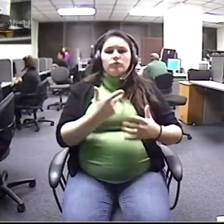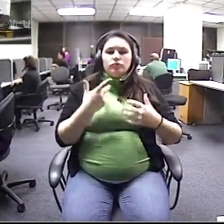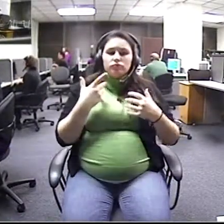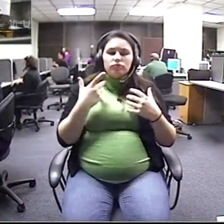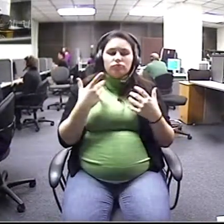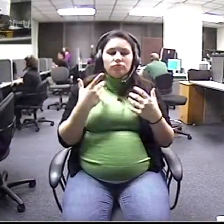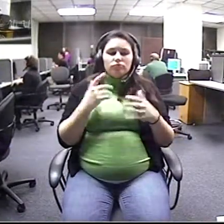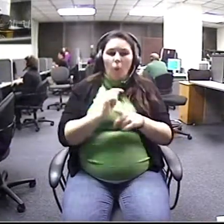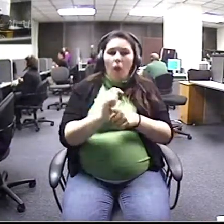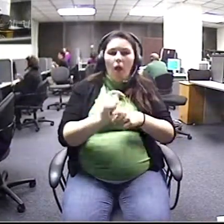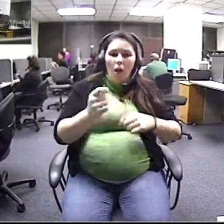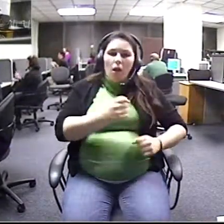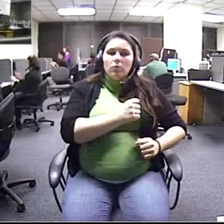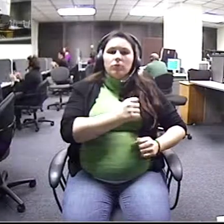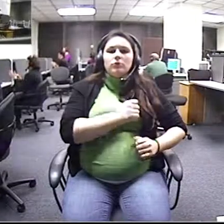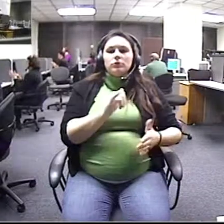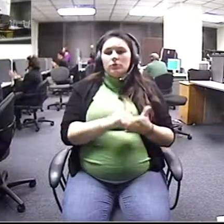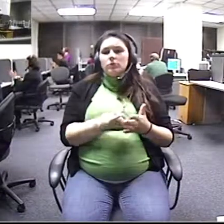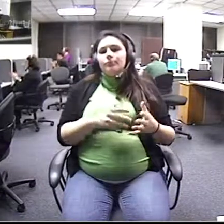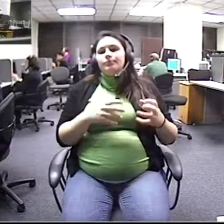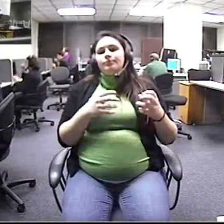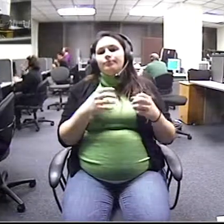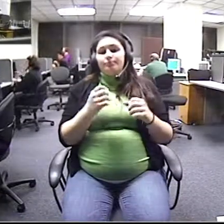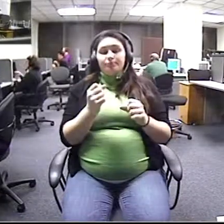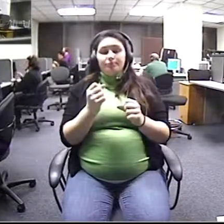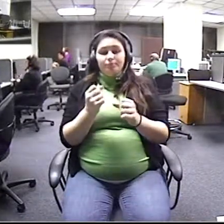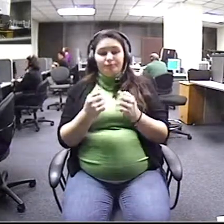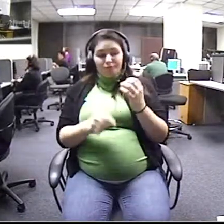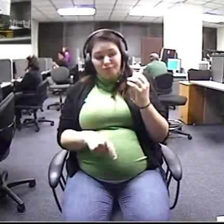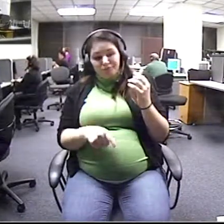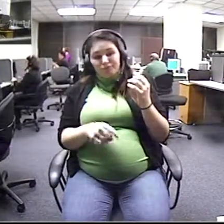to establish rules for the naturalization of aliens.